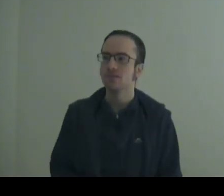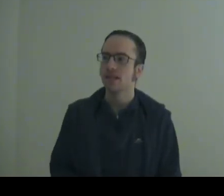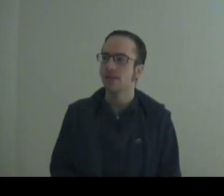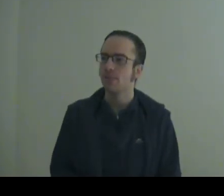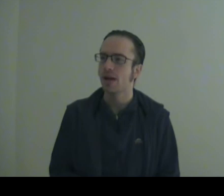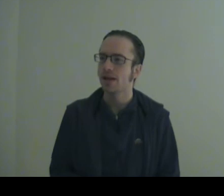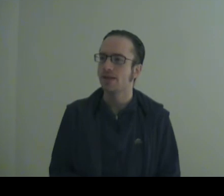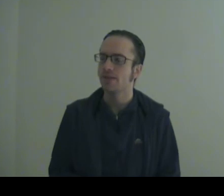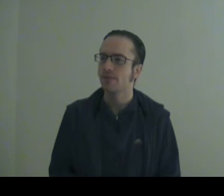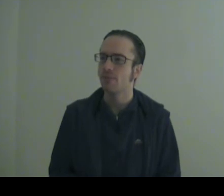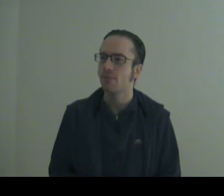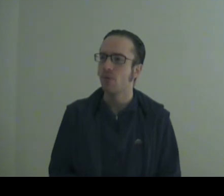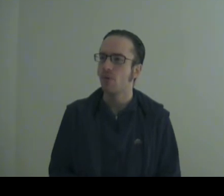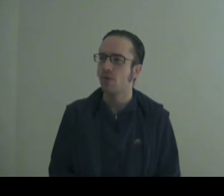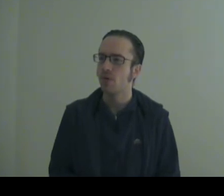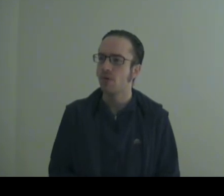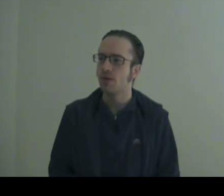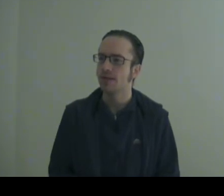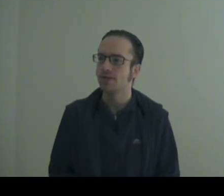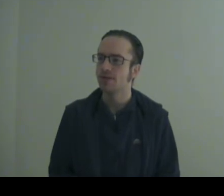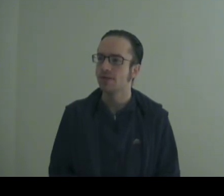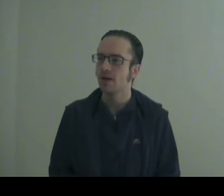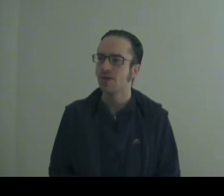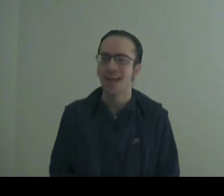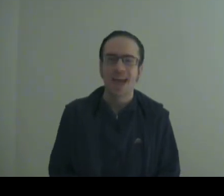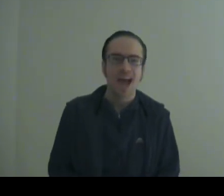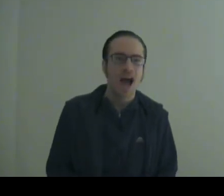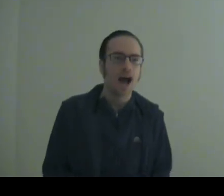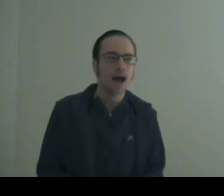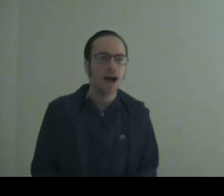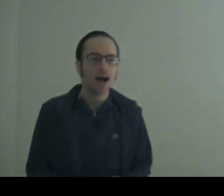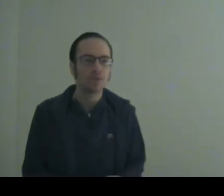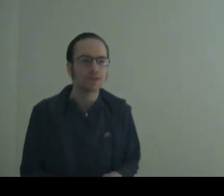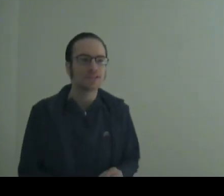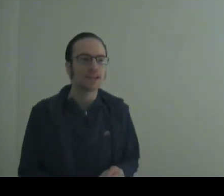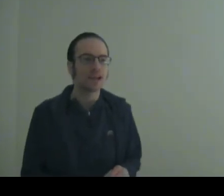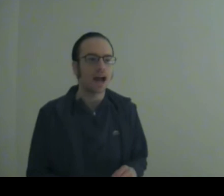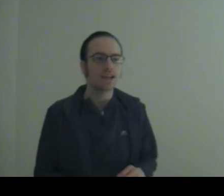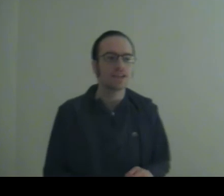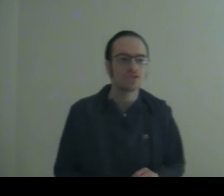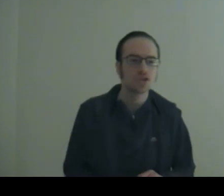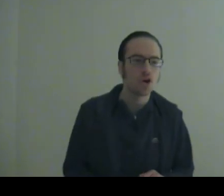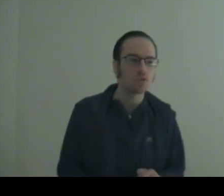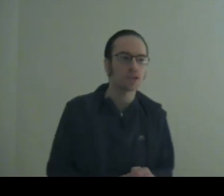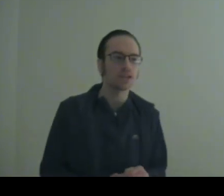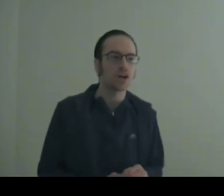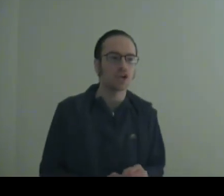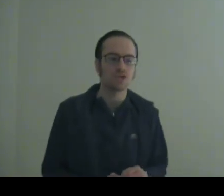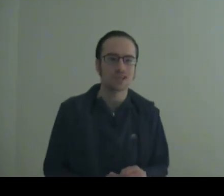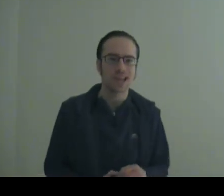that might more or less covered. I will say, I can totally